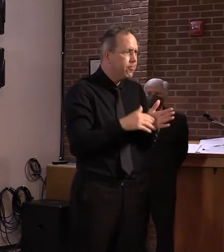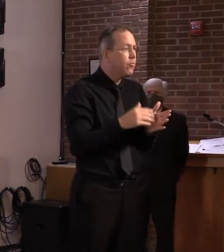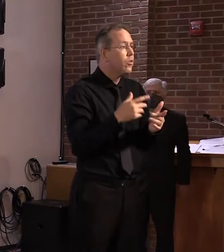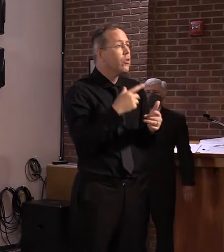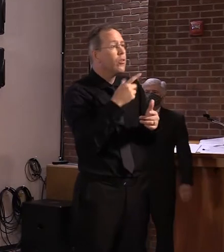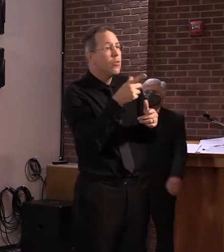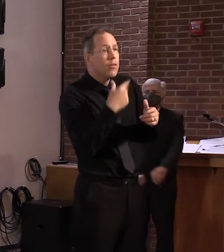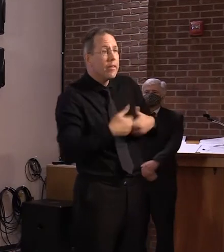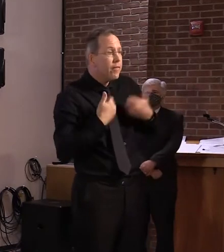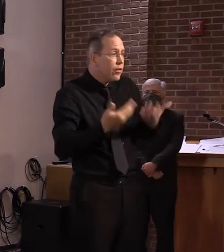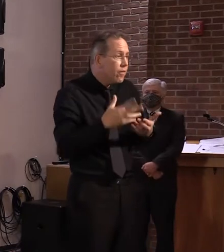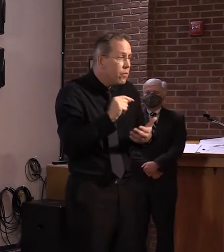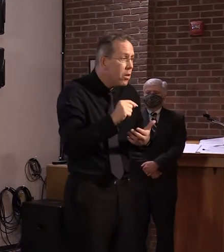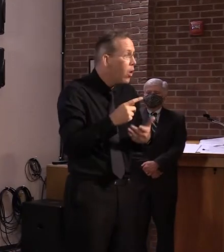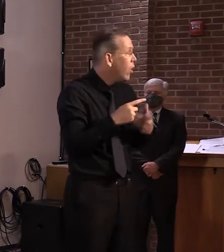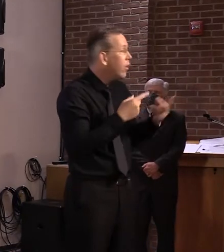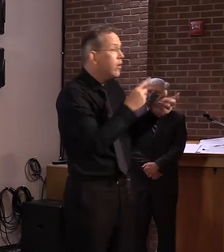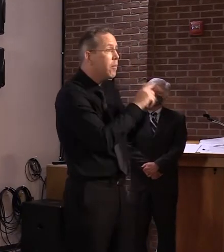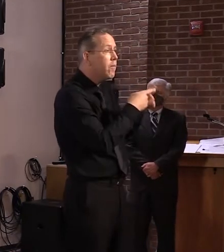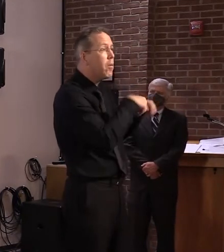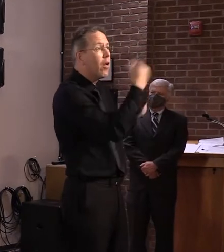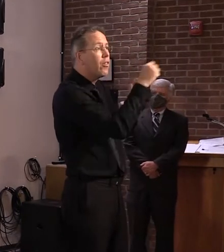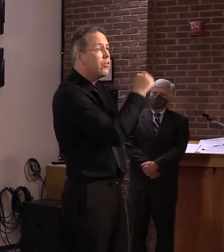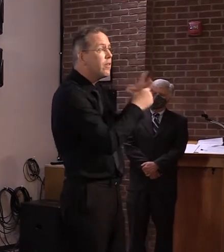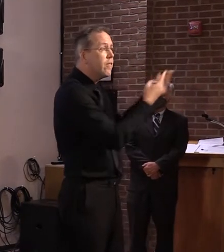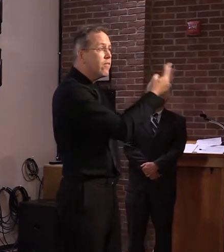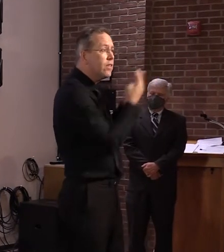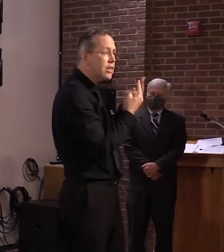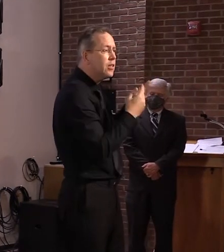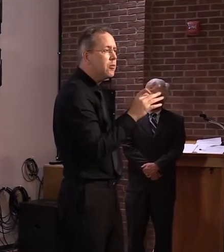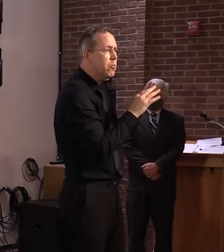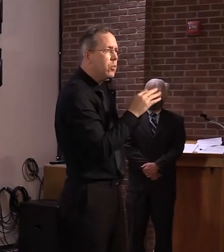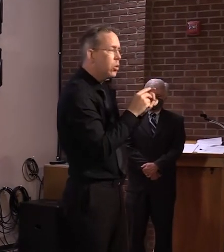or coming here or those who live here. So it's all the same.